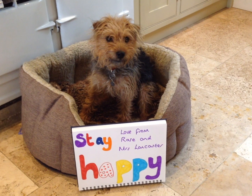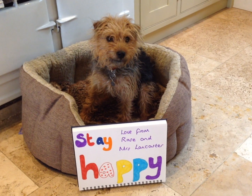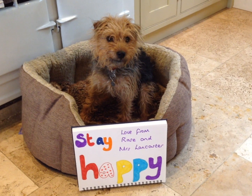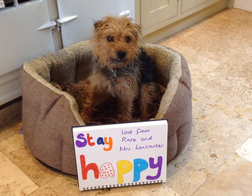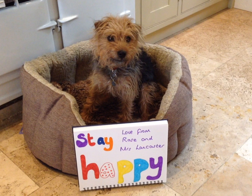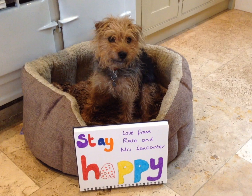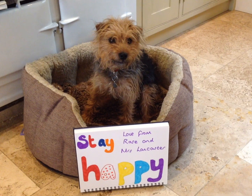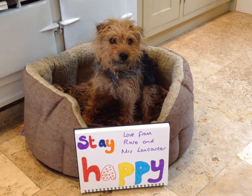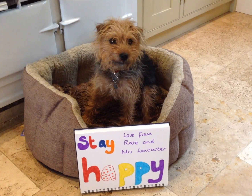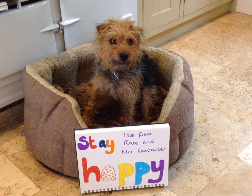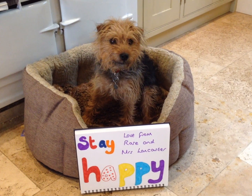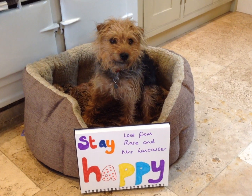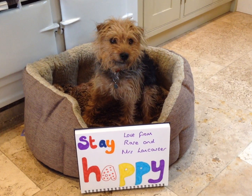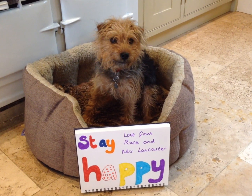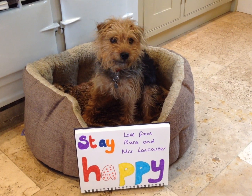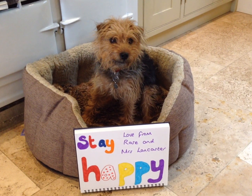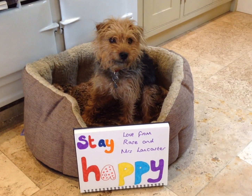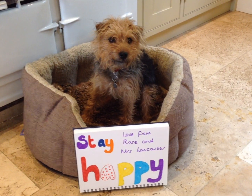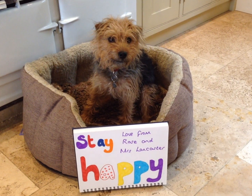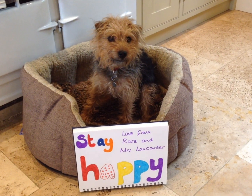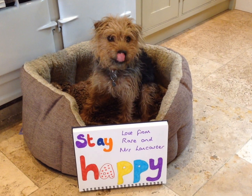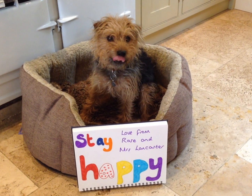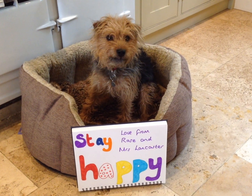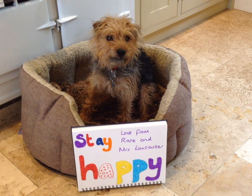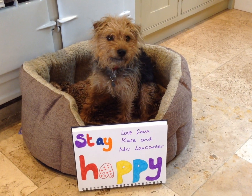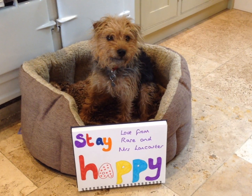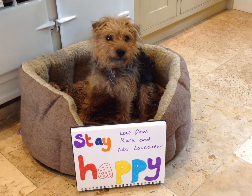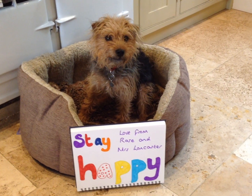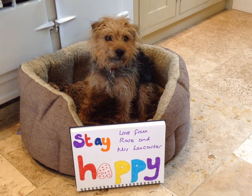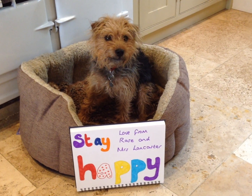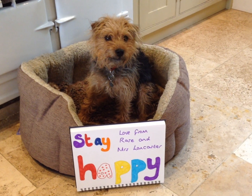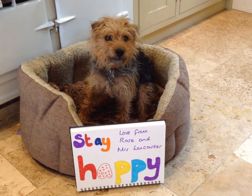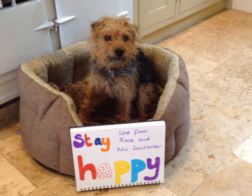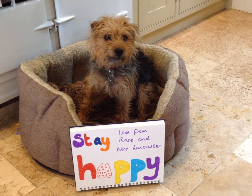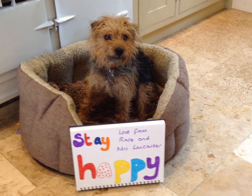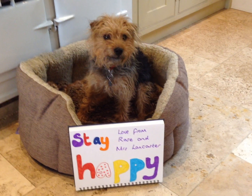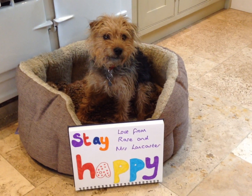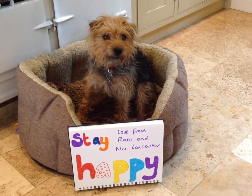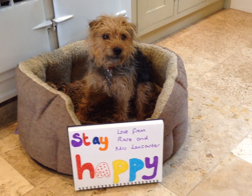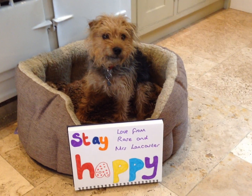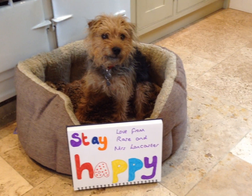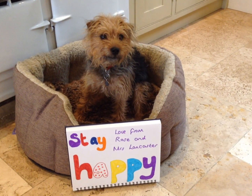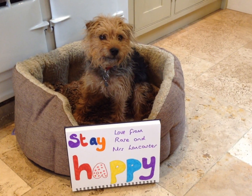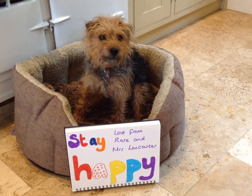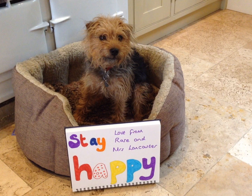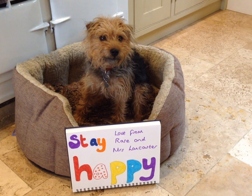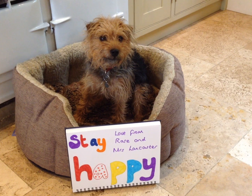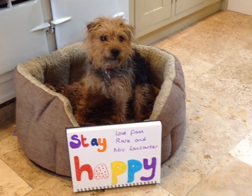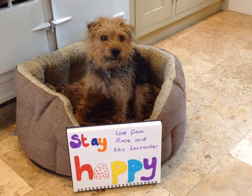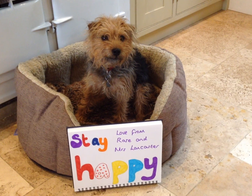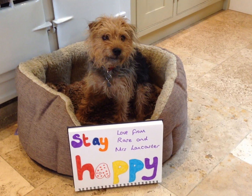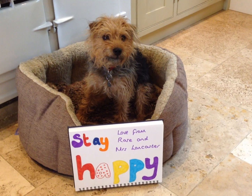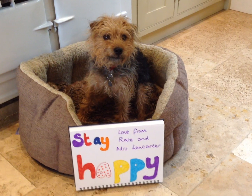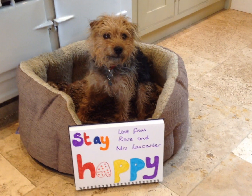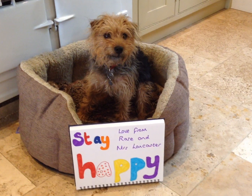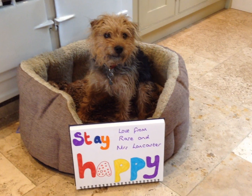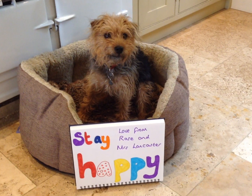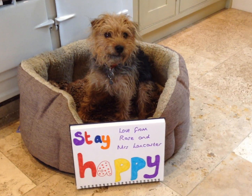Hi everybody, this is Mrs. Lancaster and Rose. We just wanted to say hello and we hope you're all taking care